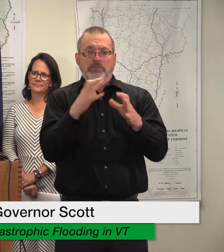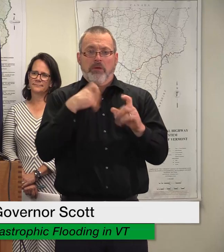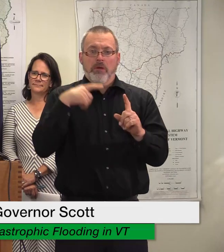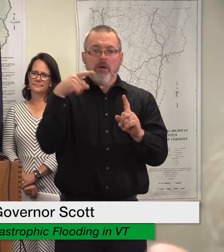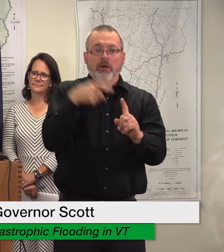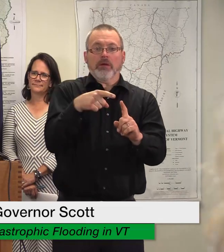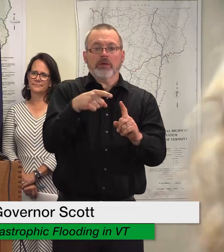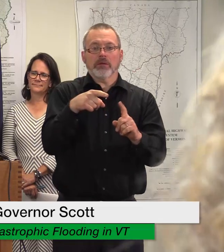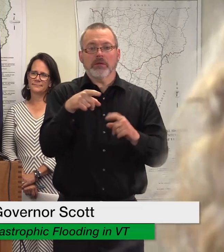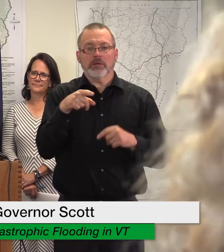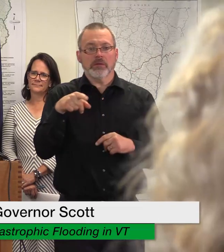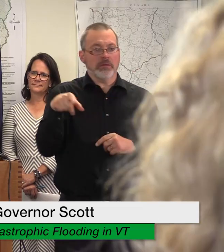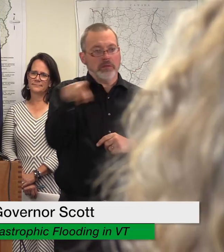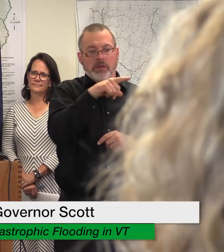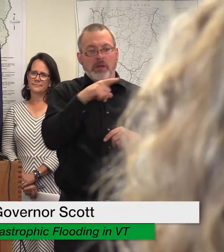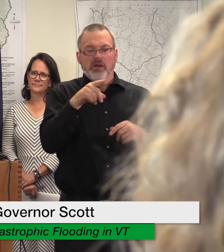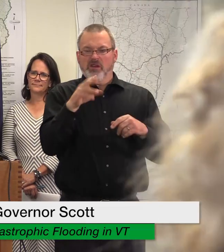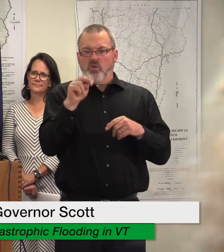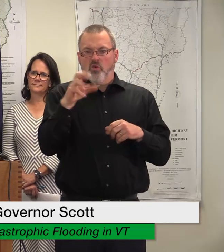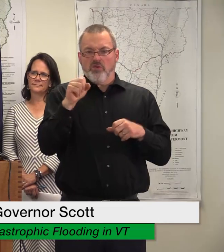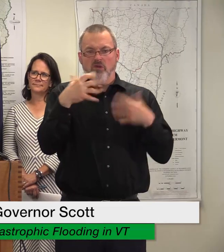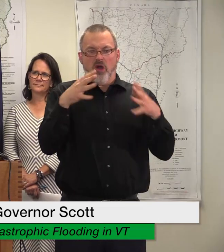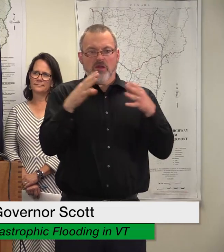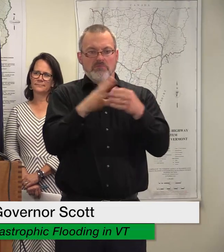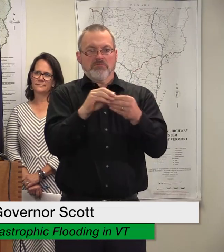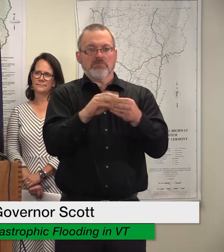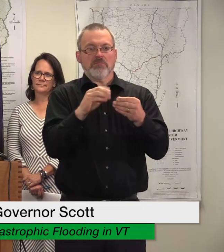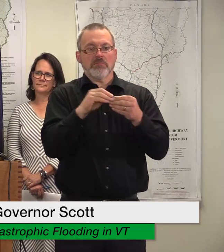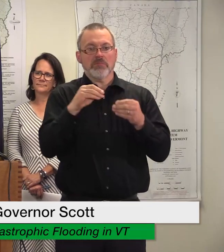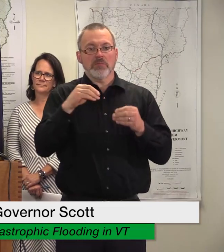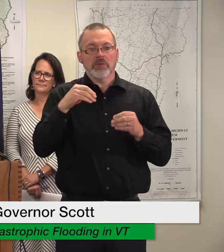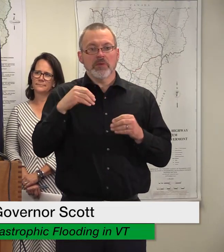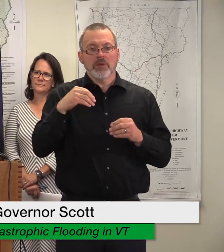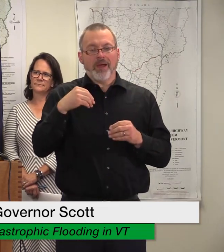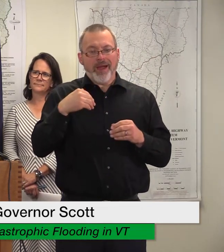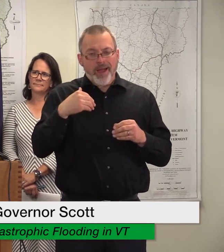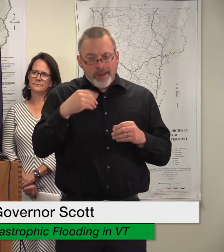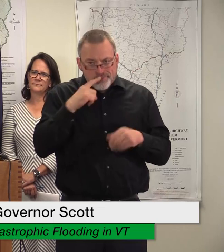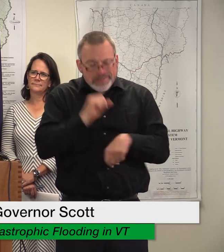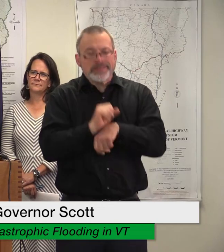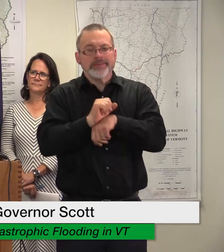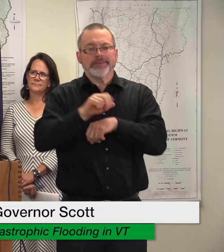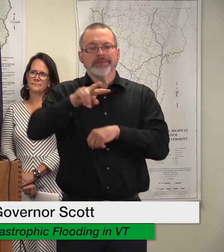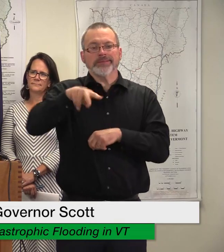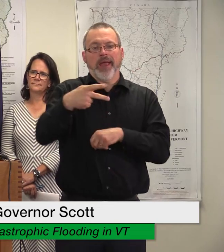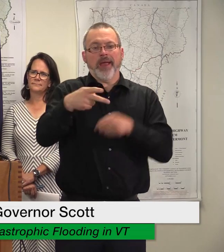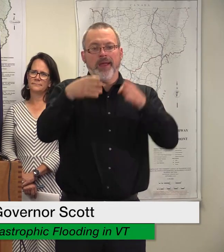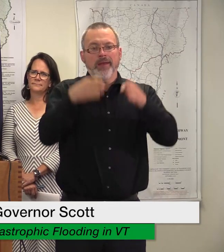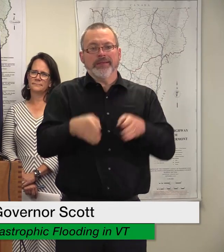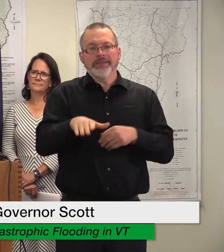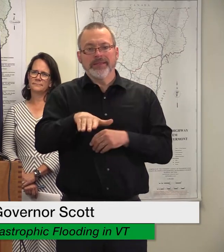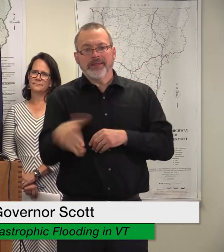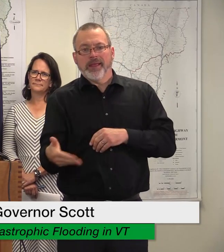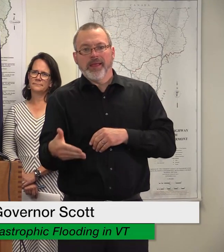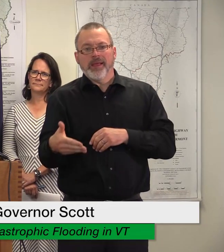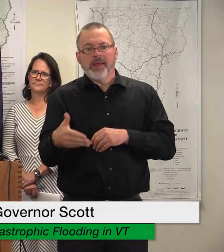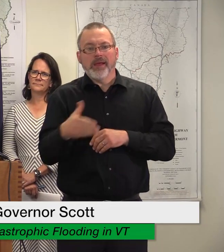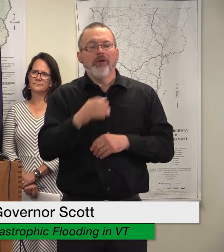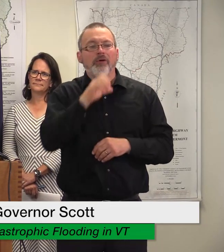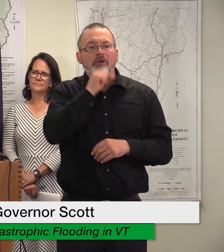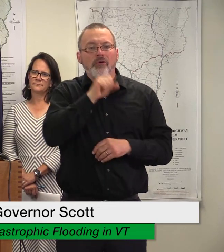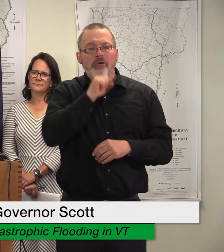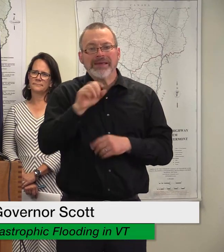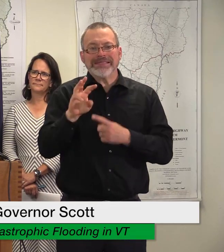already reported. We have had our second flood-related death confirmed. 67-year-old Robert Kirker of New York